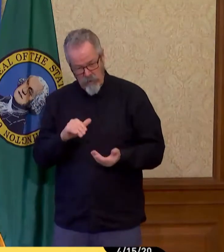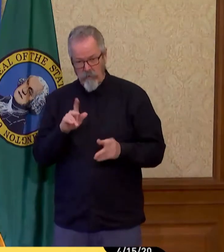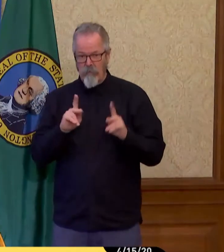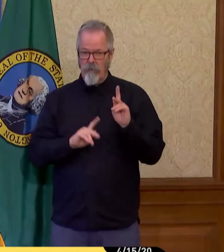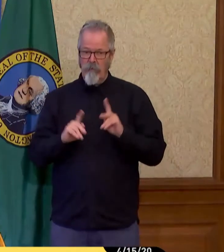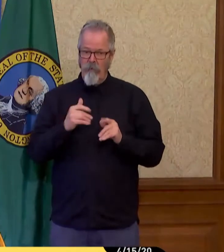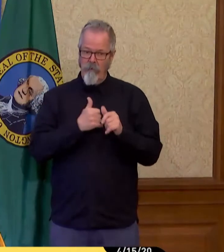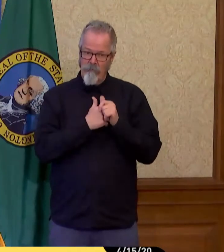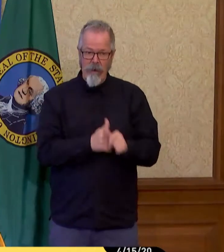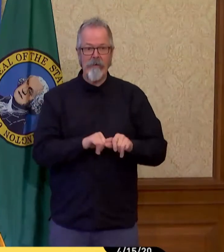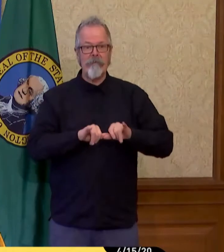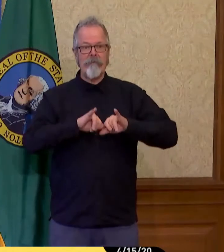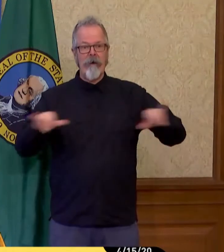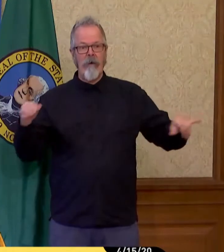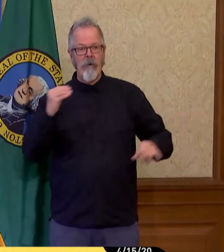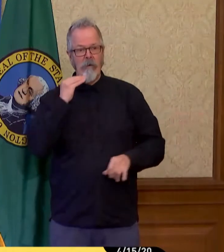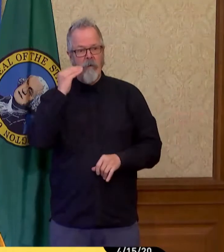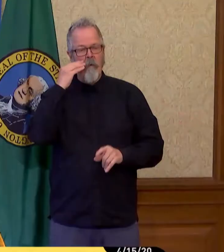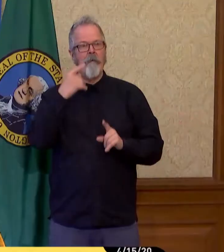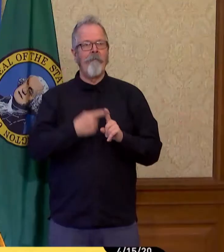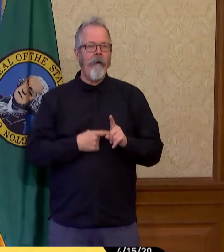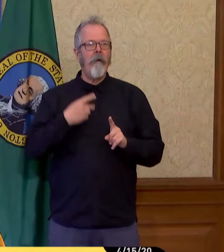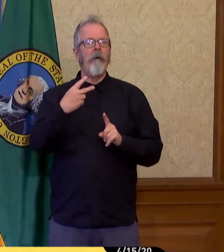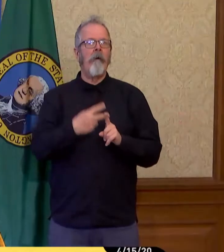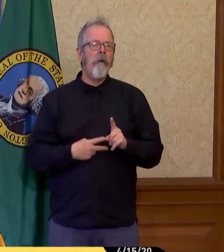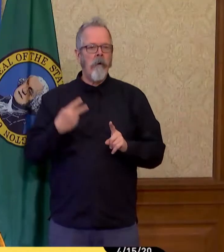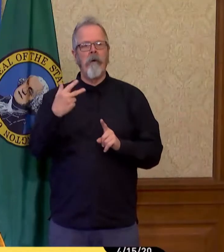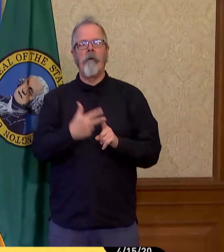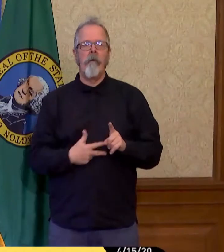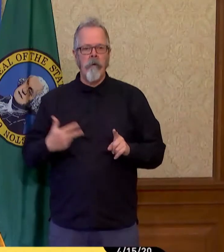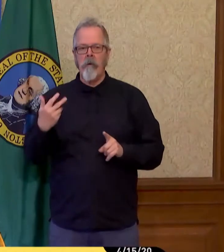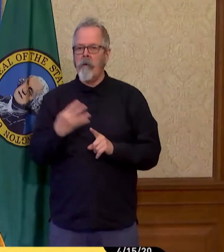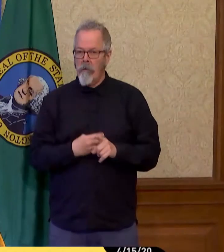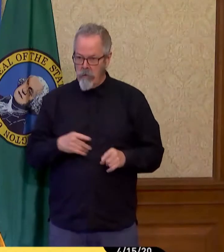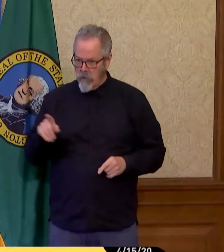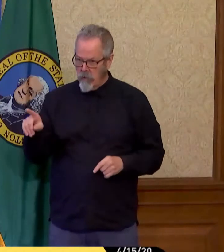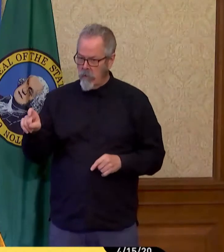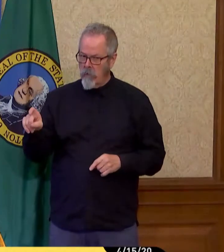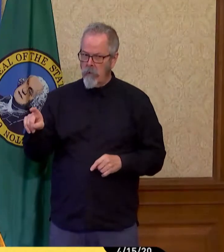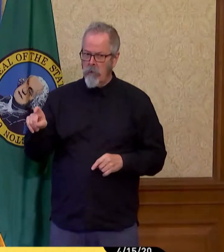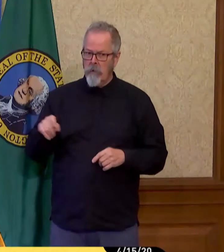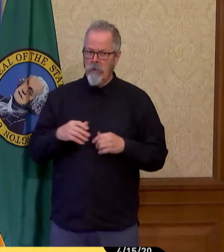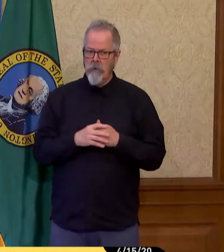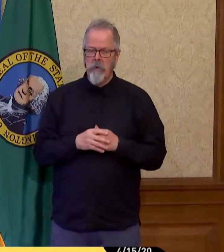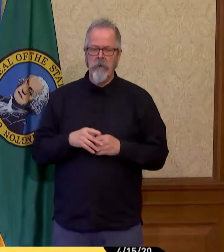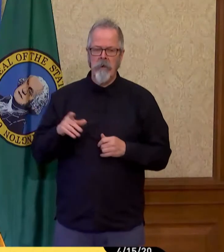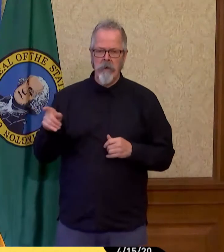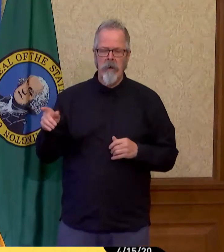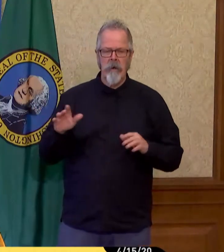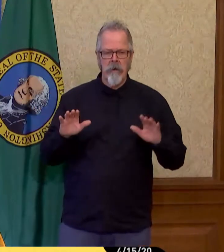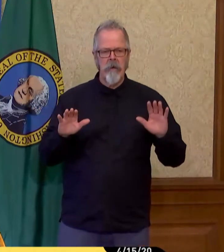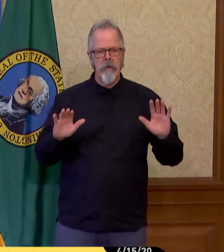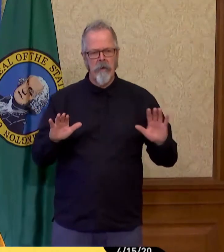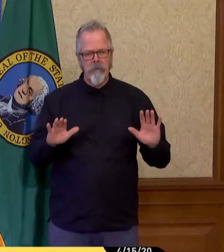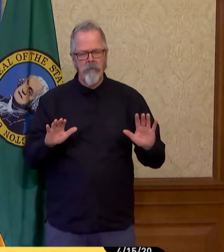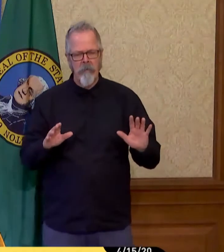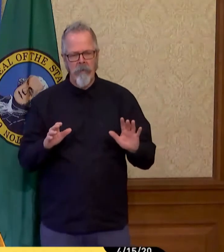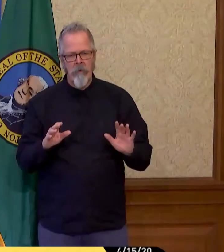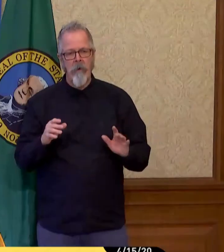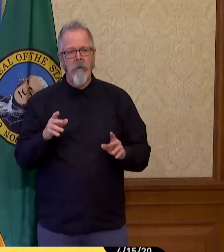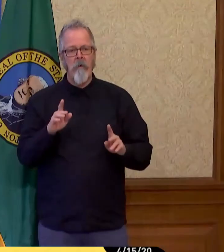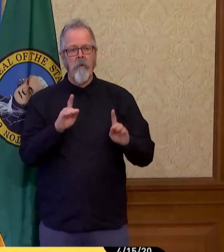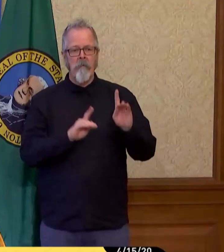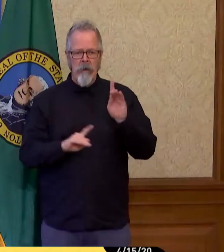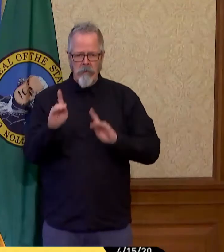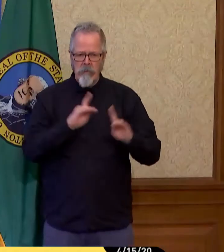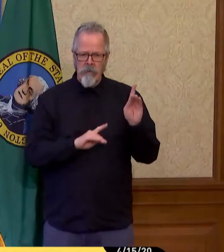Well, listen, the public are making a decision, and they are committed to saving lives in the state of Washington, and that's shown by the